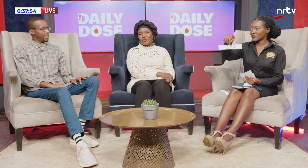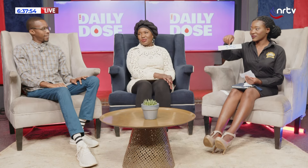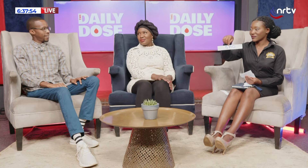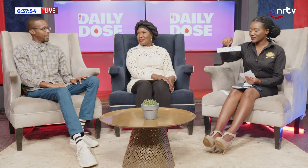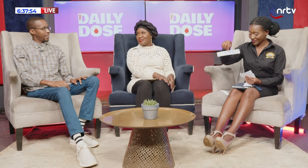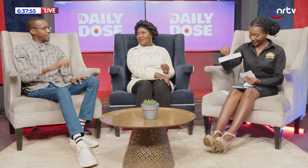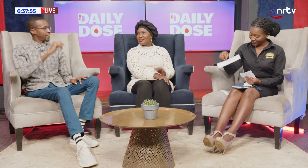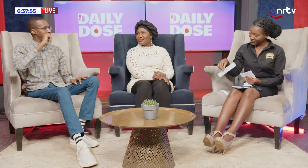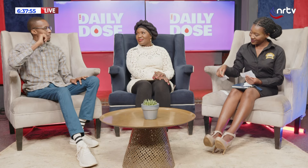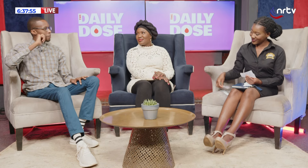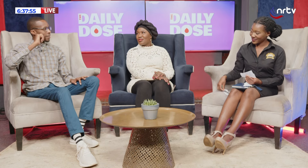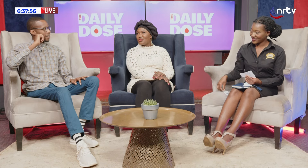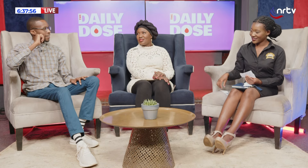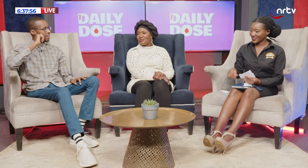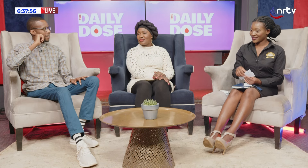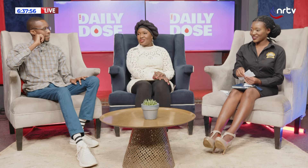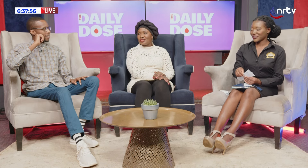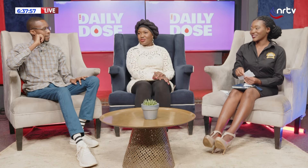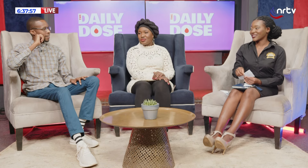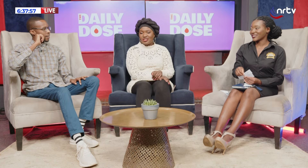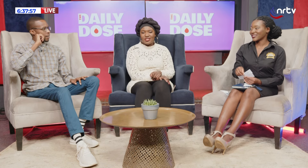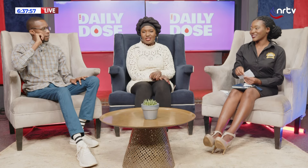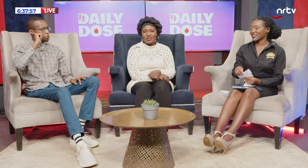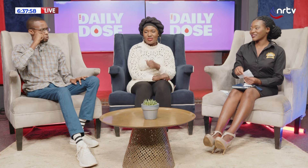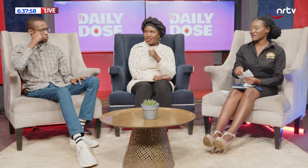close. Help me. Your first instinct. So it's this like, one?